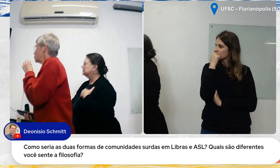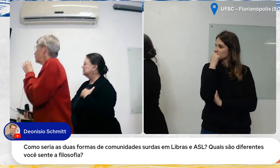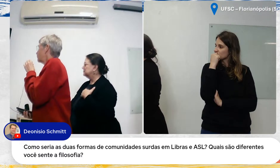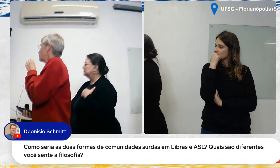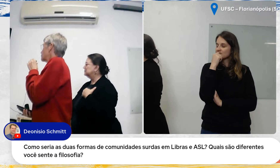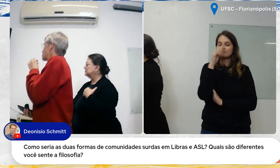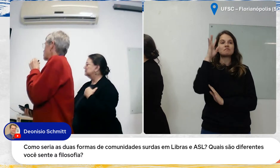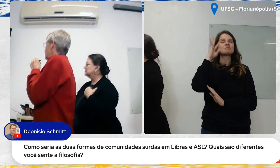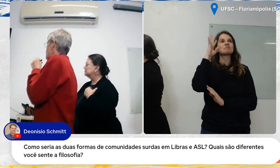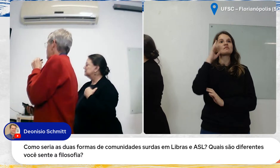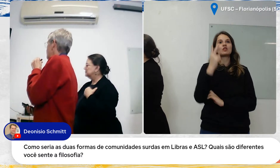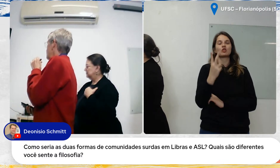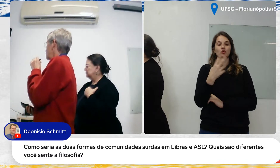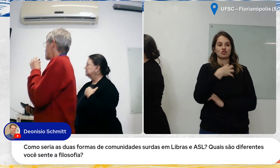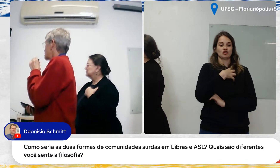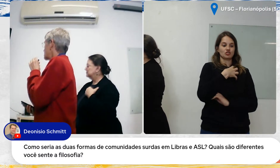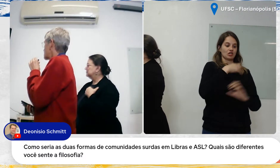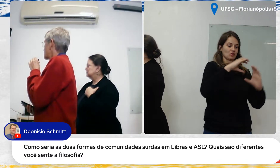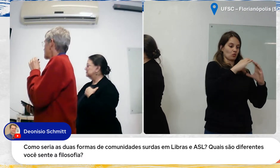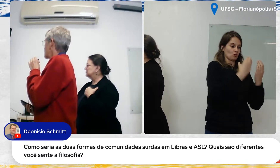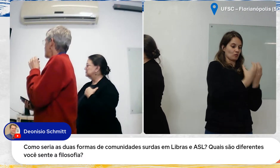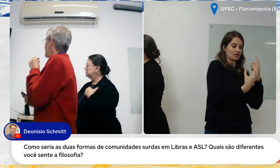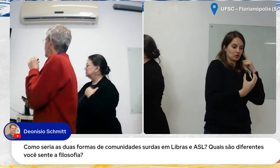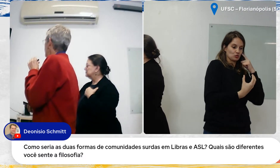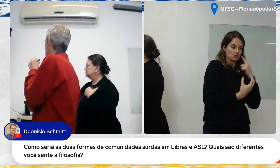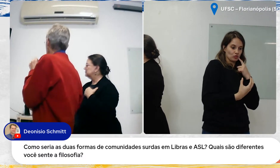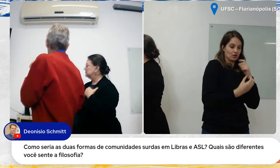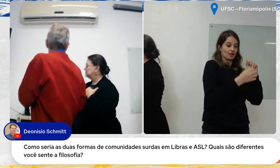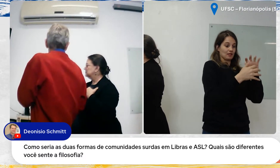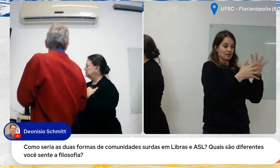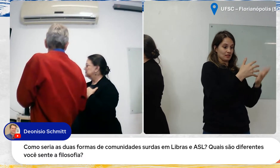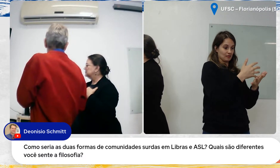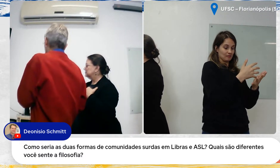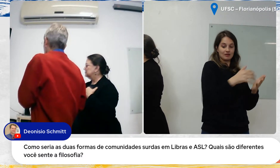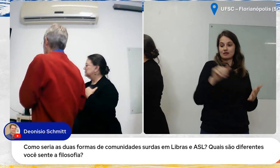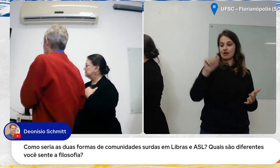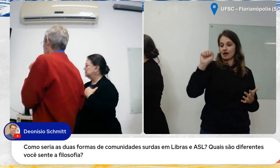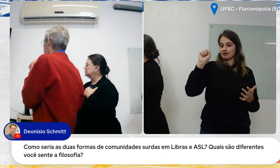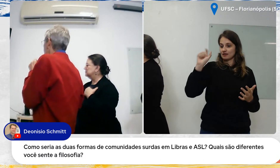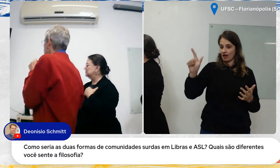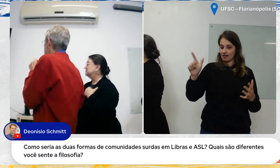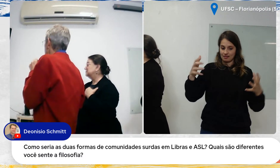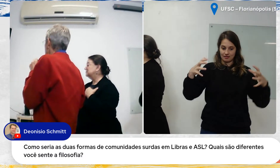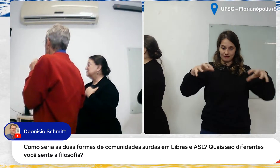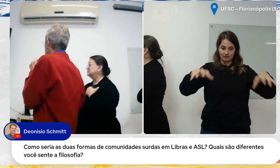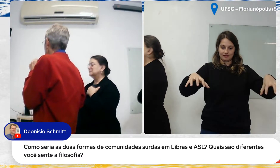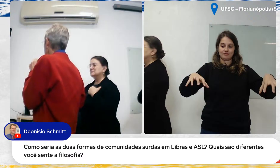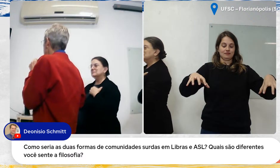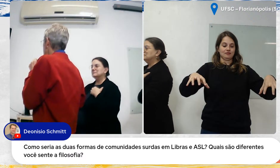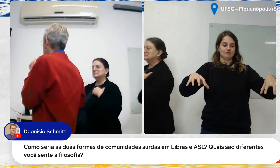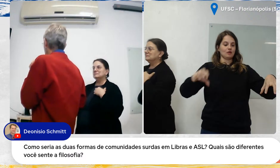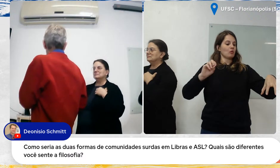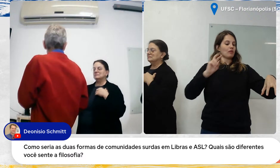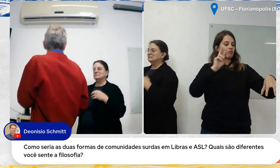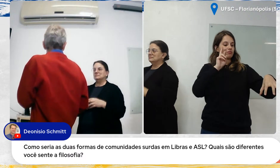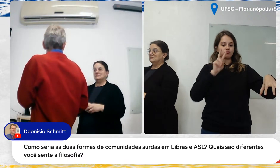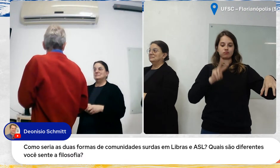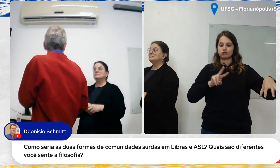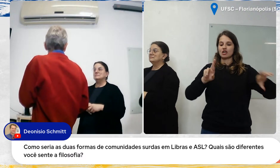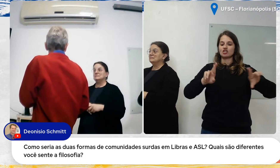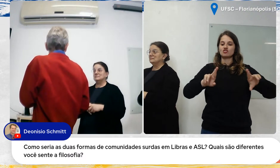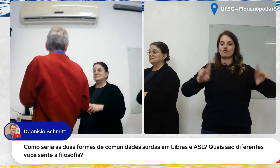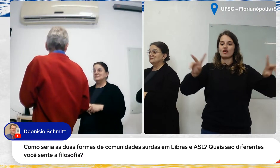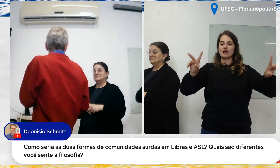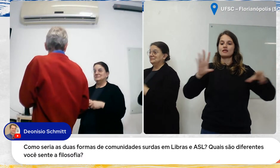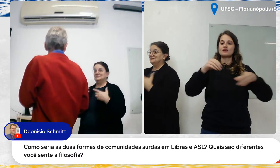the two forms of deaf communities, Libras and ASL, what do you see as the differences